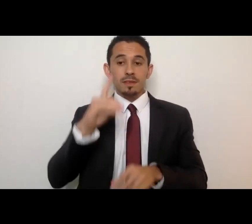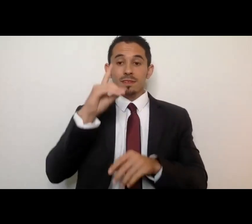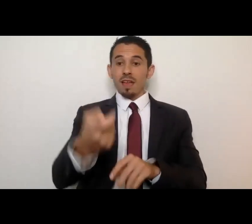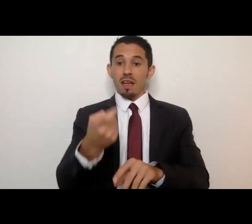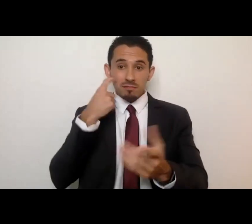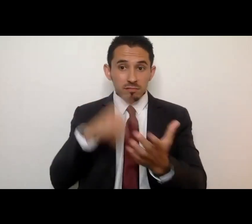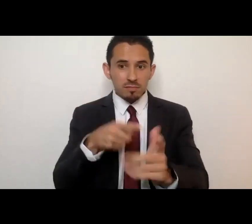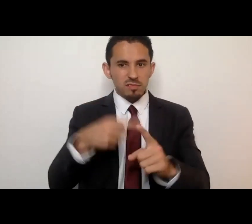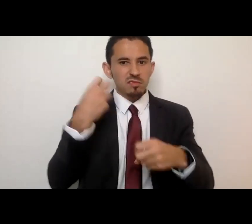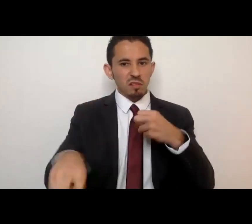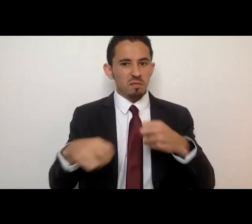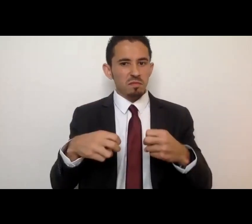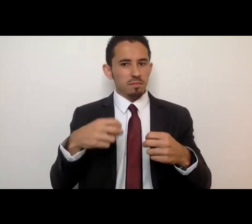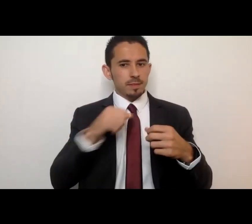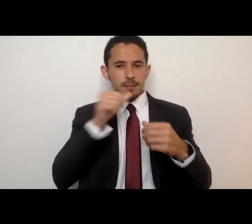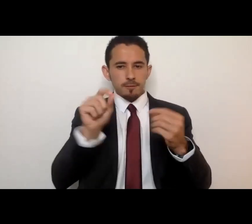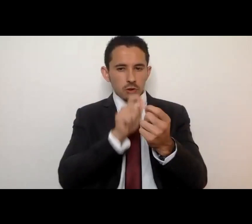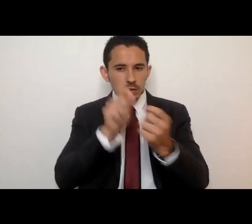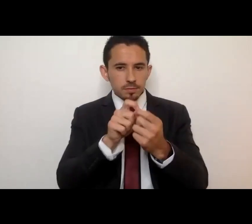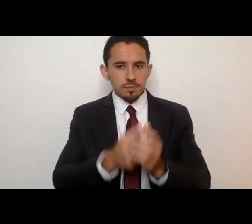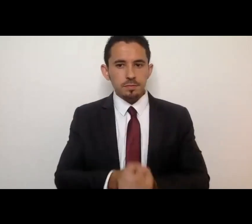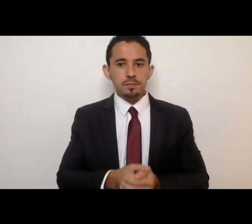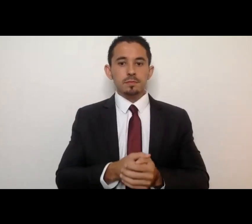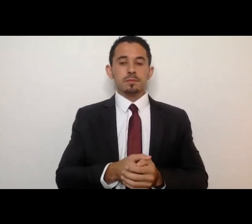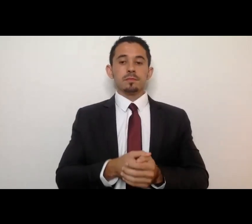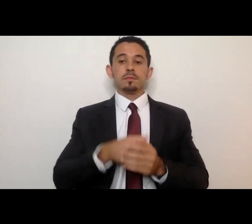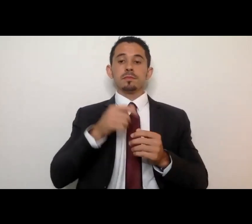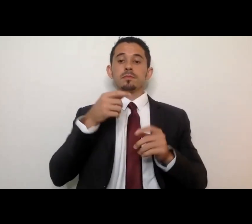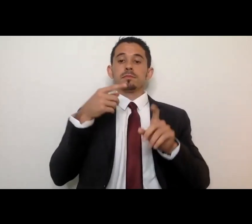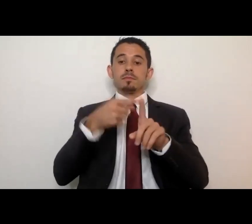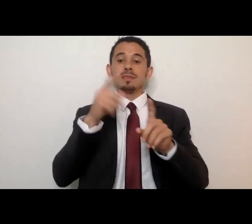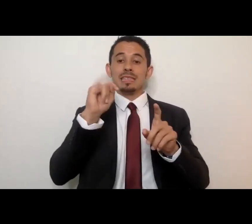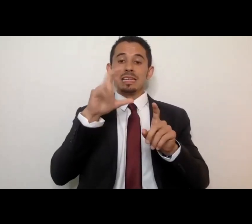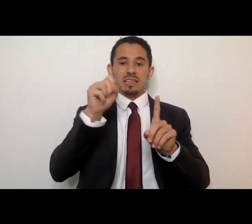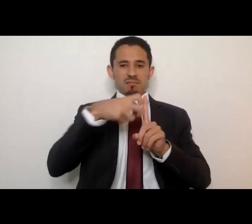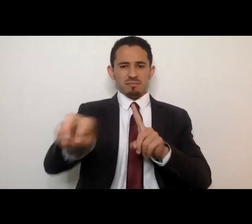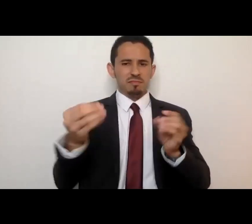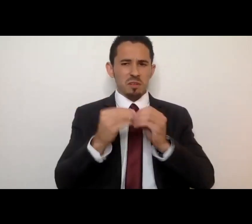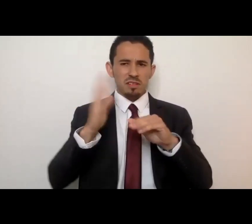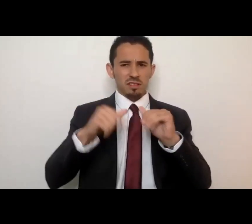symptoms look very similar. So diagnosing these is tough.